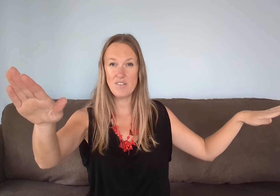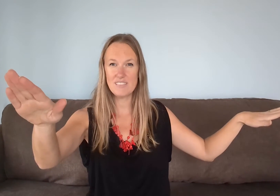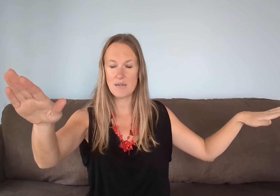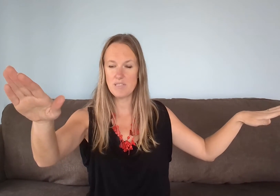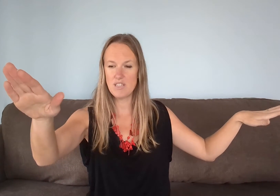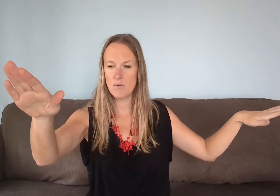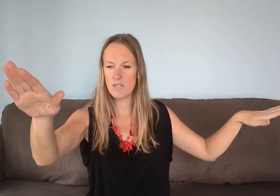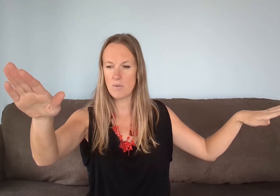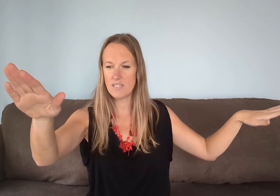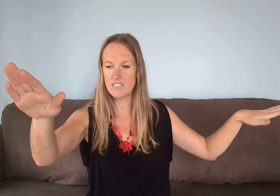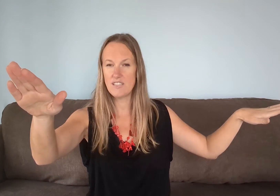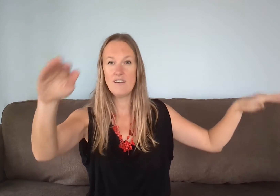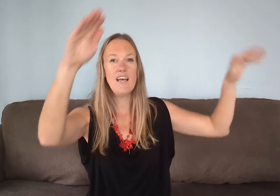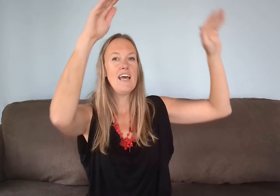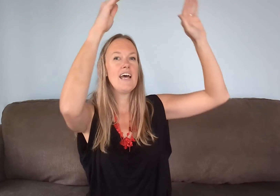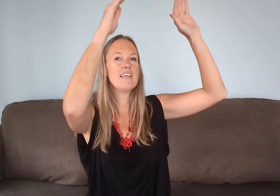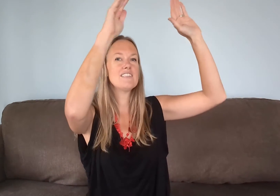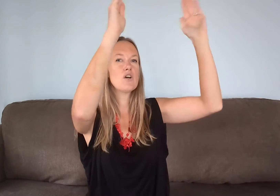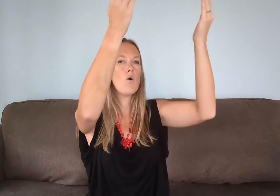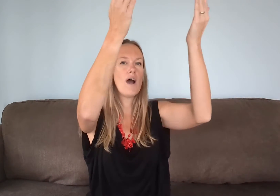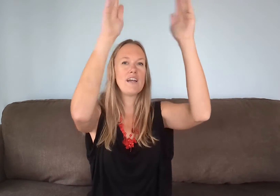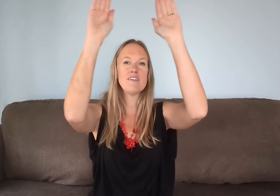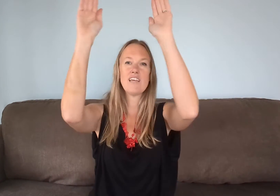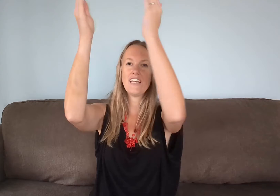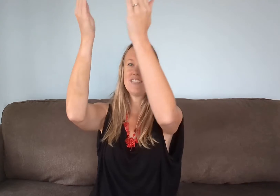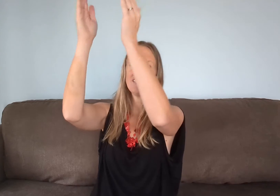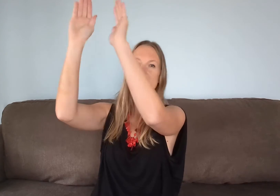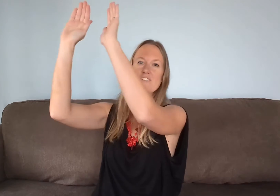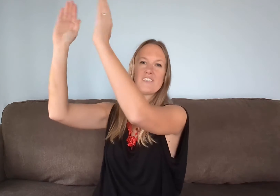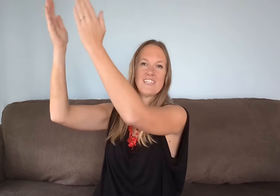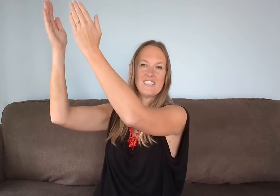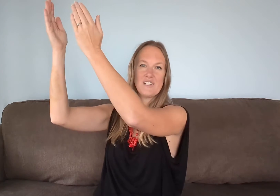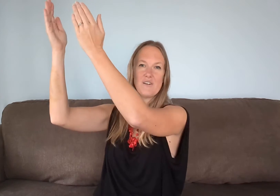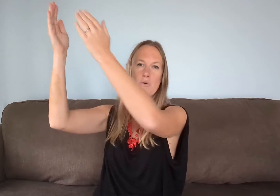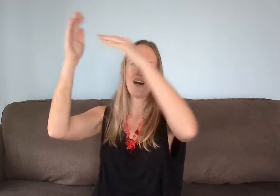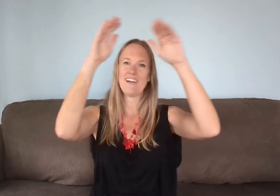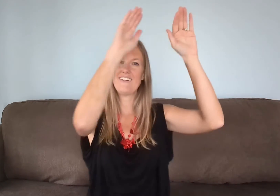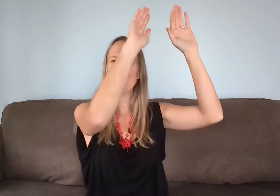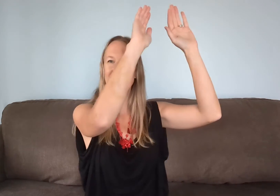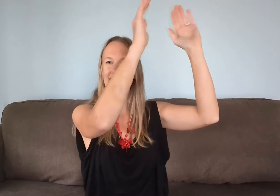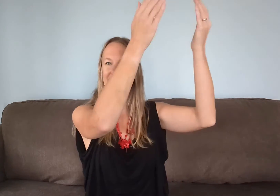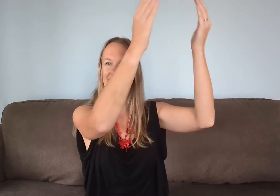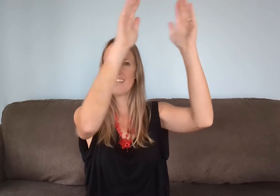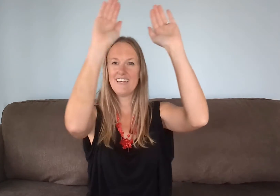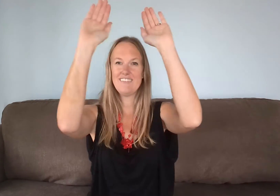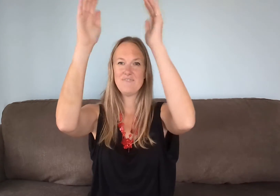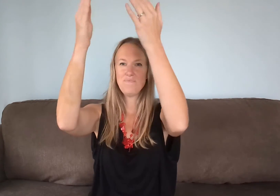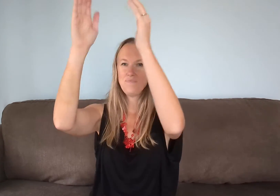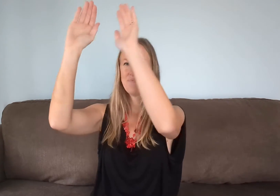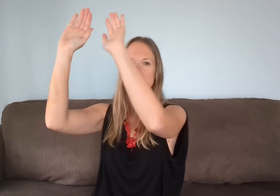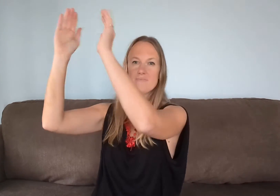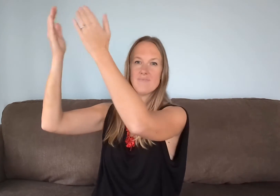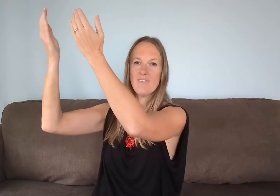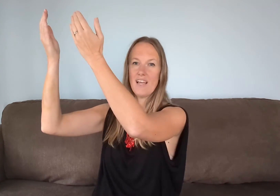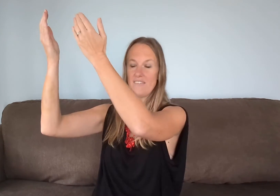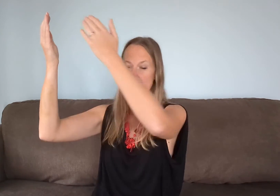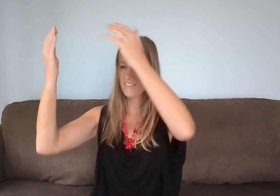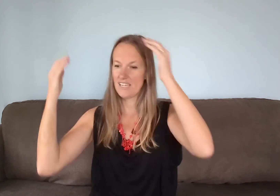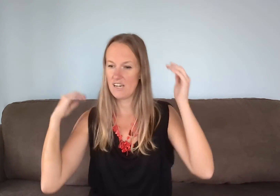It's up to you what you want to do. And then it's a choir of angels. So we're going to show a choir like that, okay, of heavenly